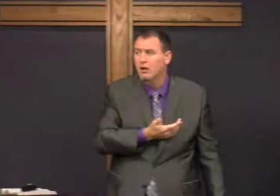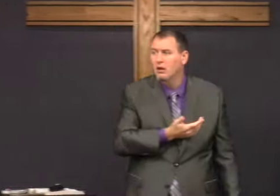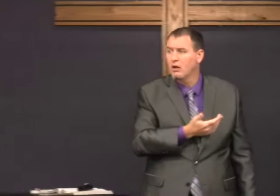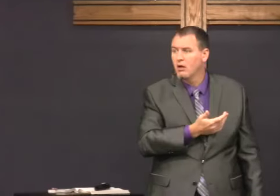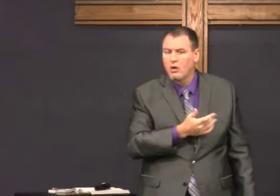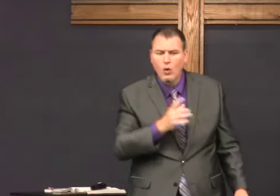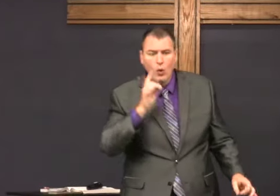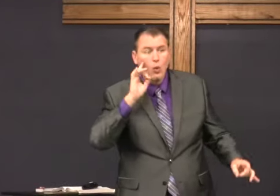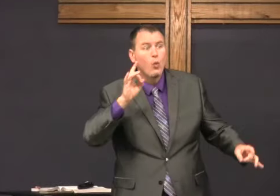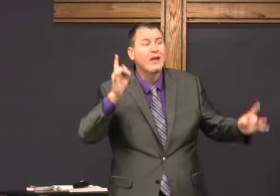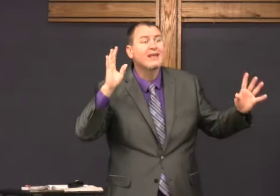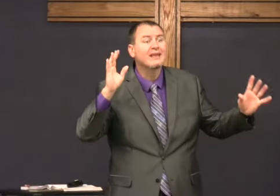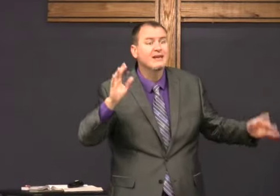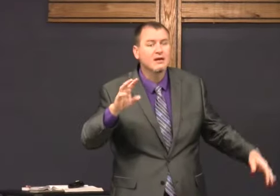And what Jesus says,